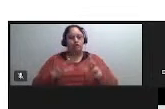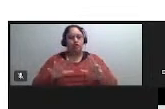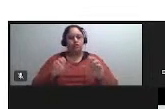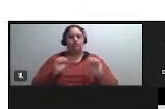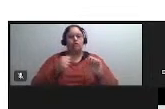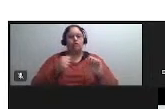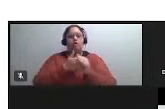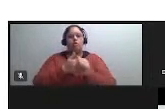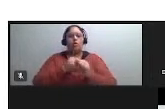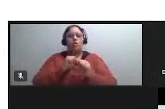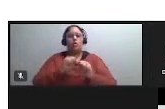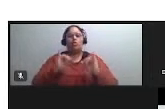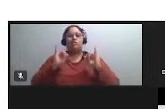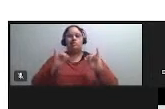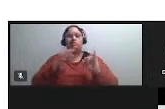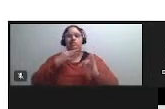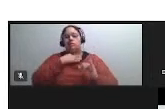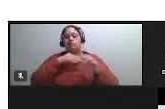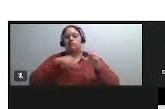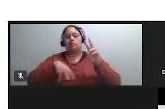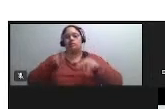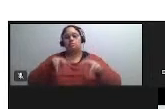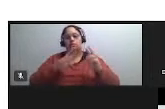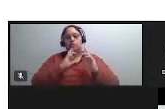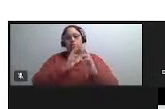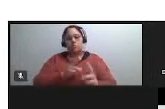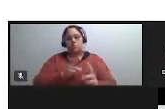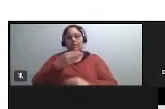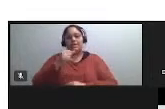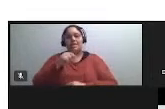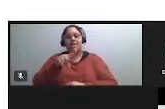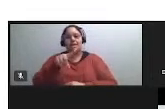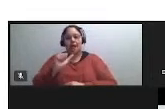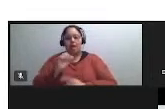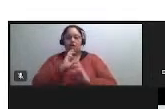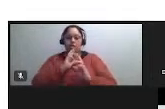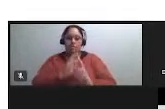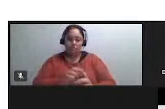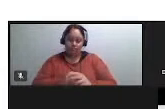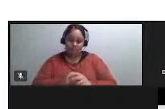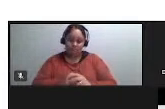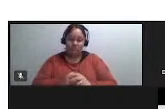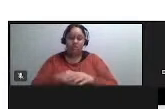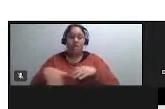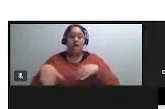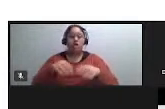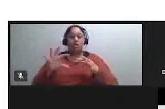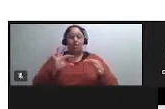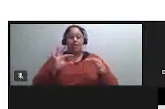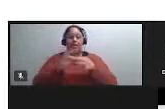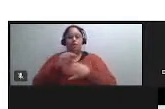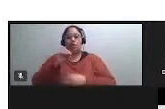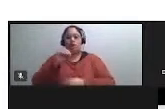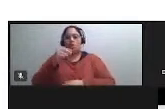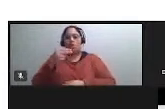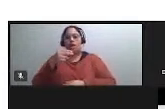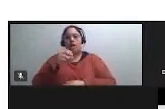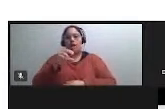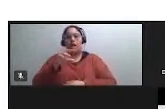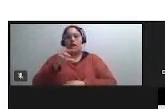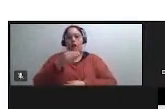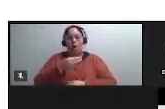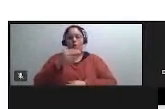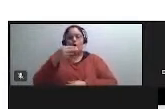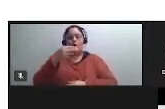Hazard Identification and Risk Assessment Report, or the HIRA report. The actions relate to OHS matters that needed to be addressed